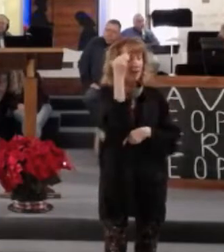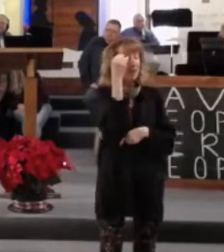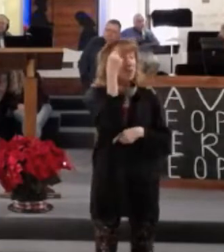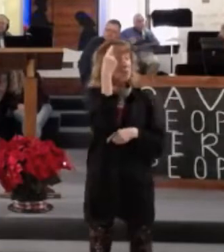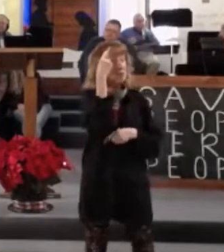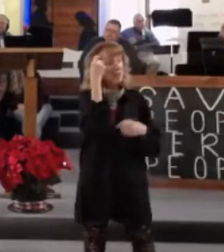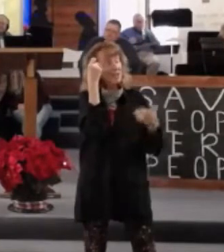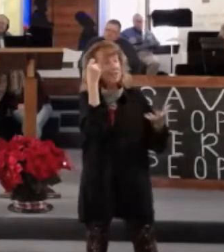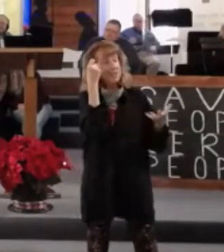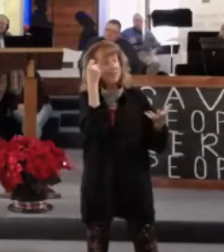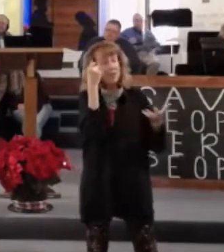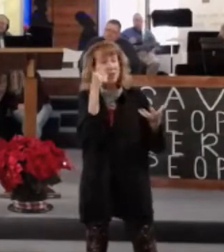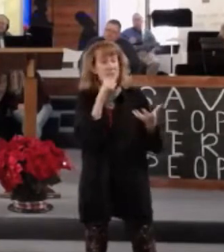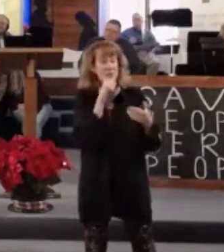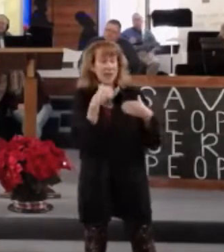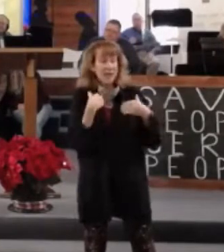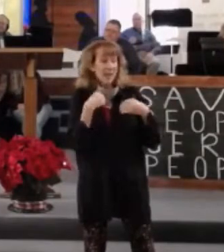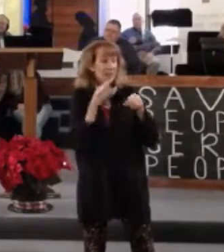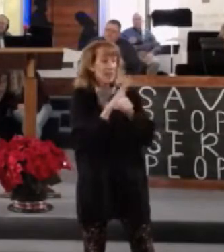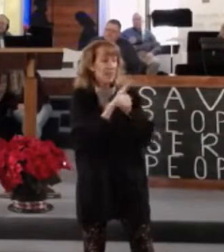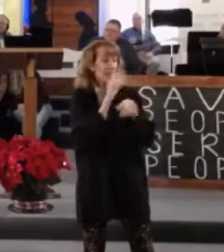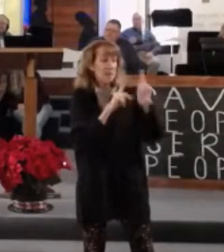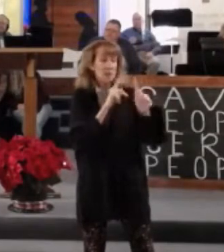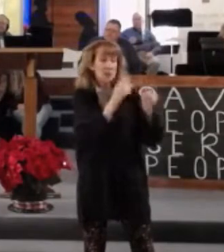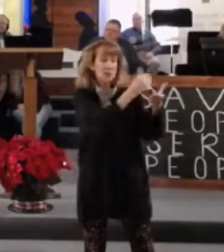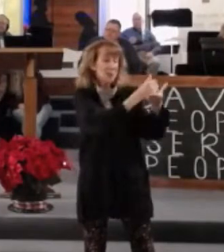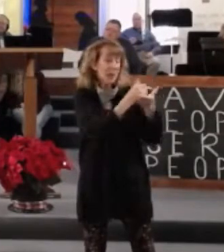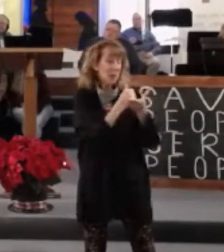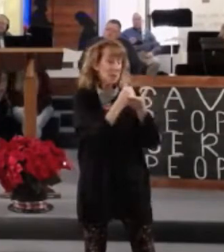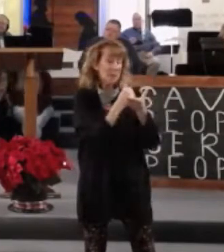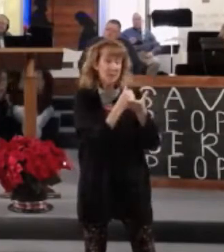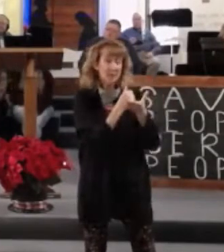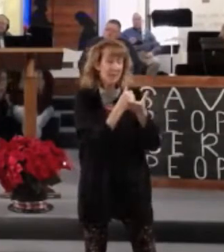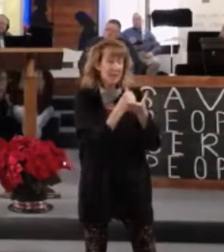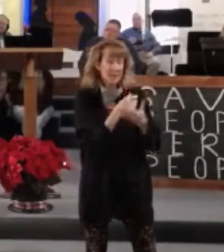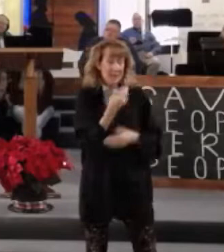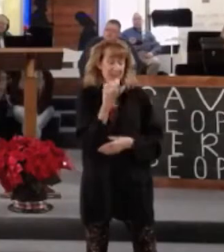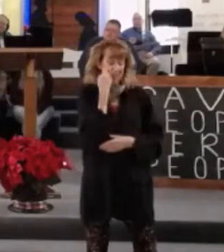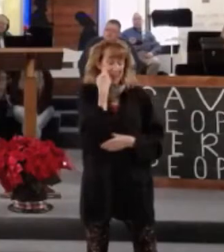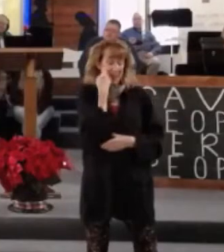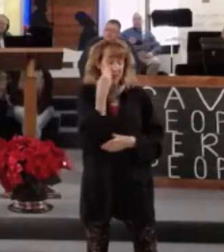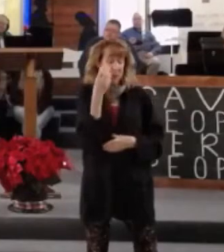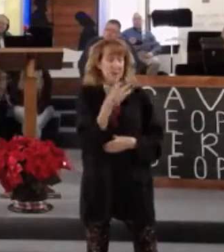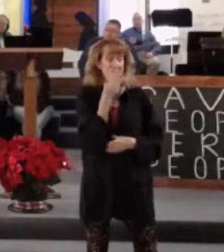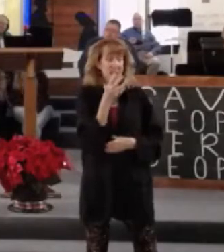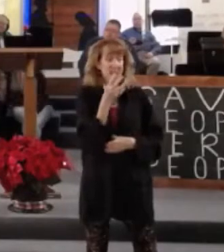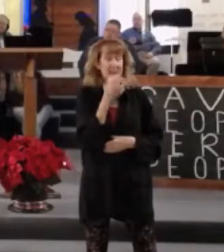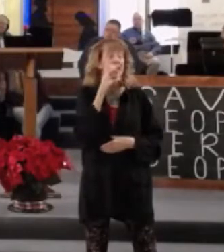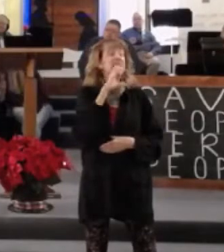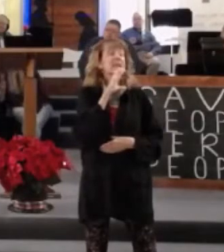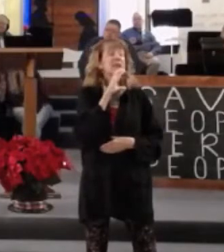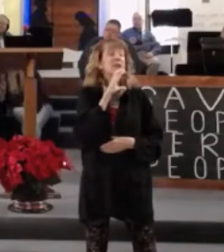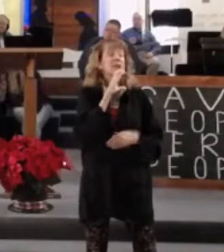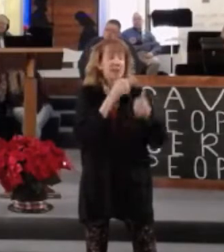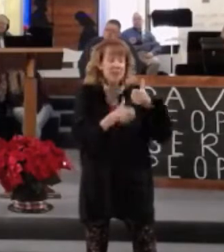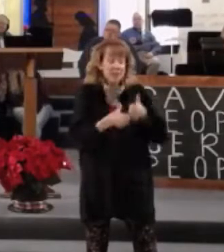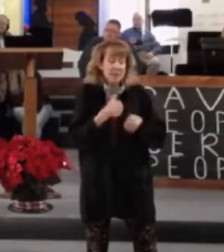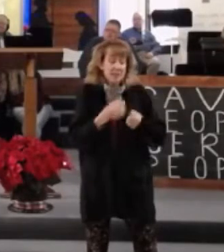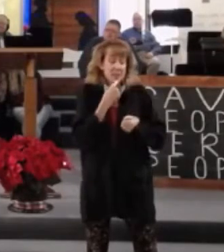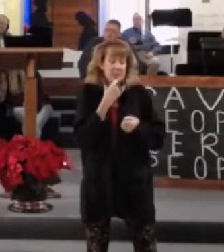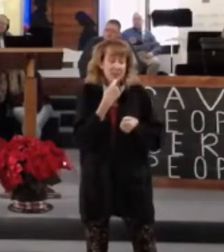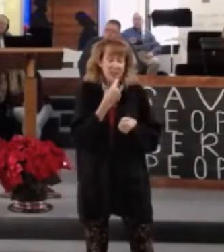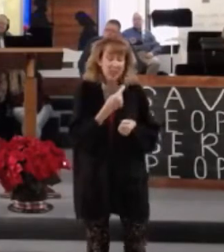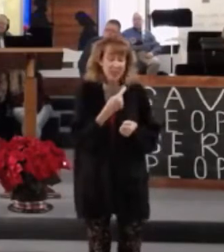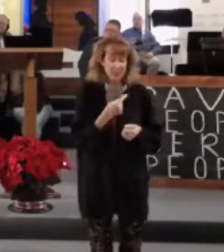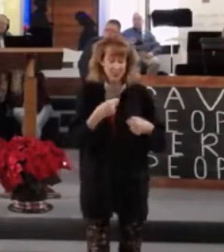those community dinners is lack of help. You know, this last Wednesday, Carol texted me, and it was going to be